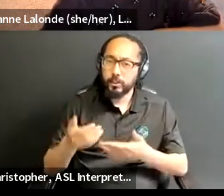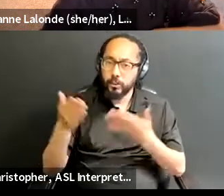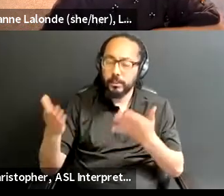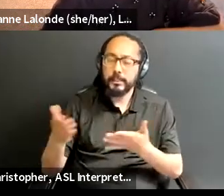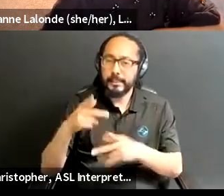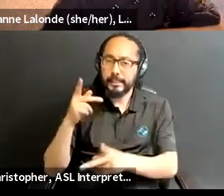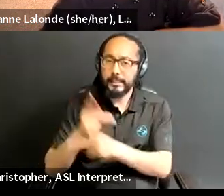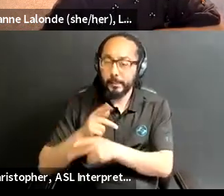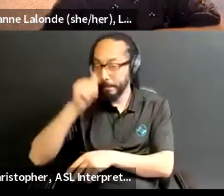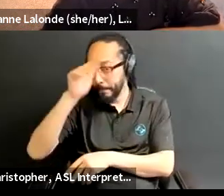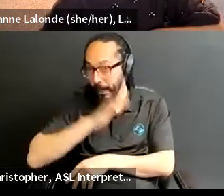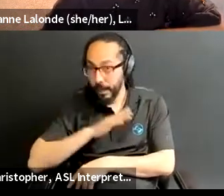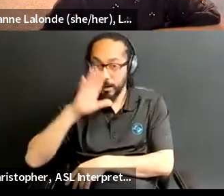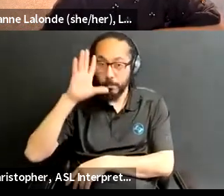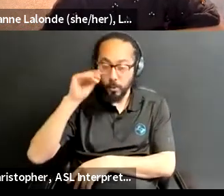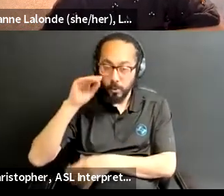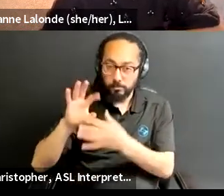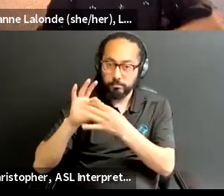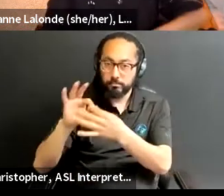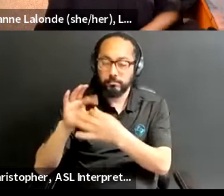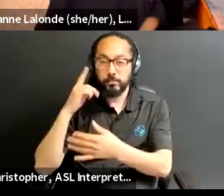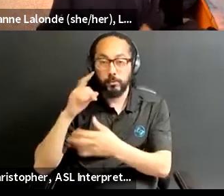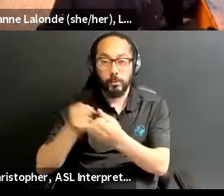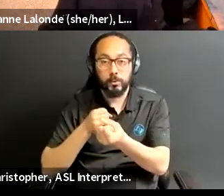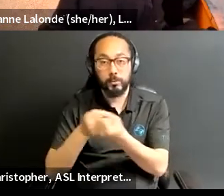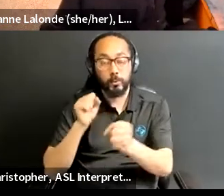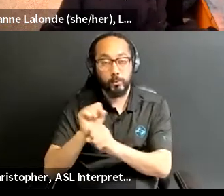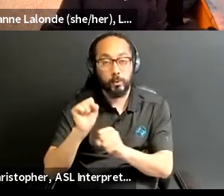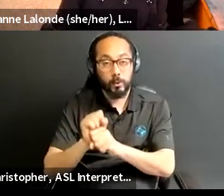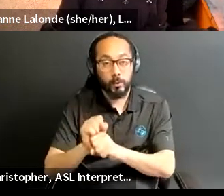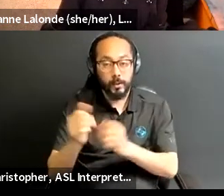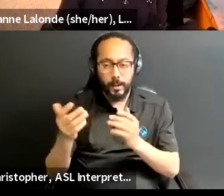in prevention services/support work?